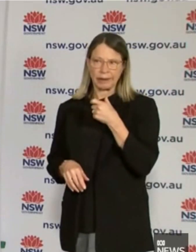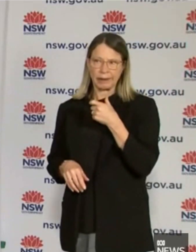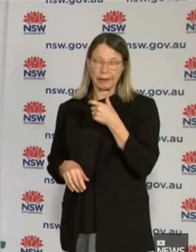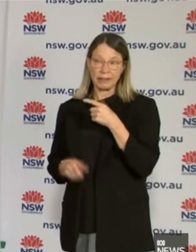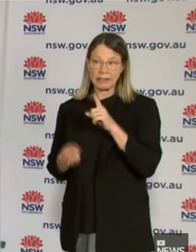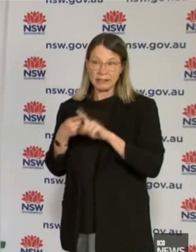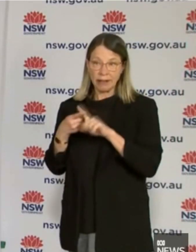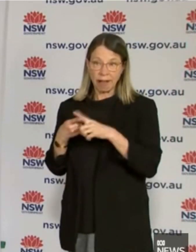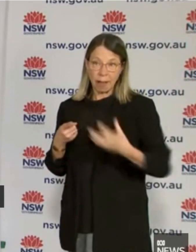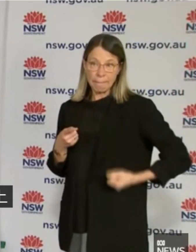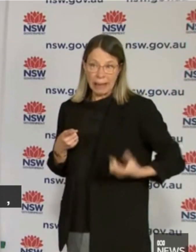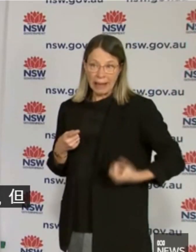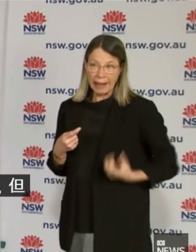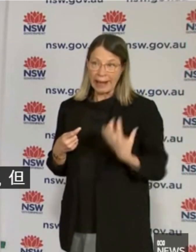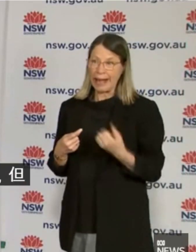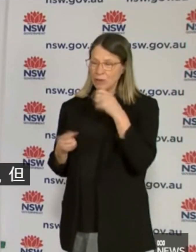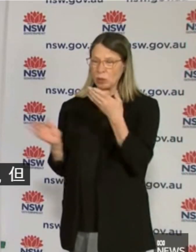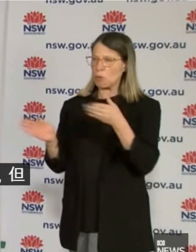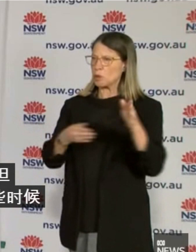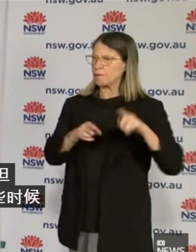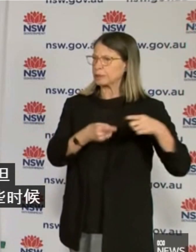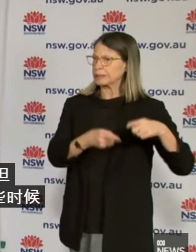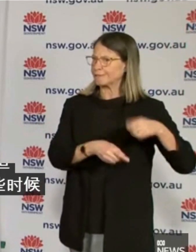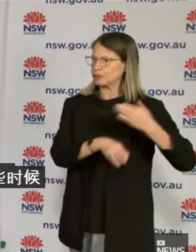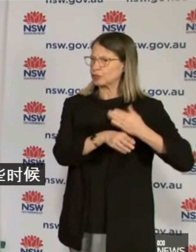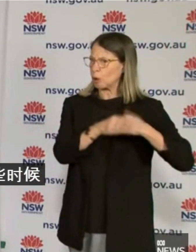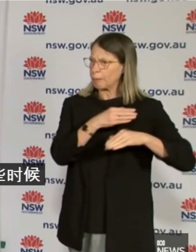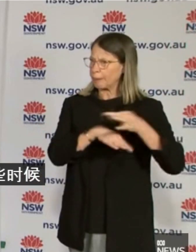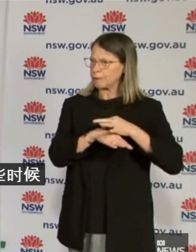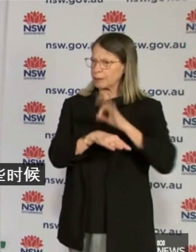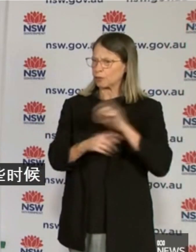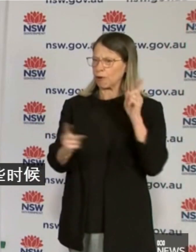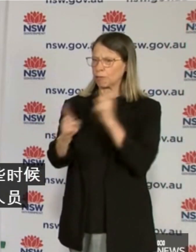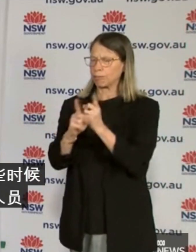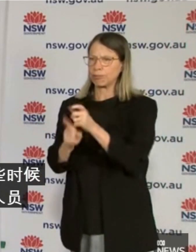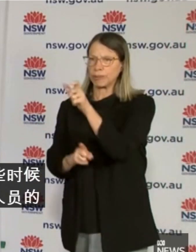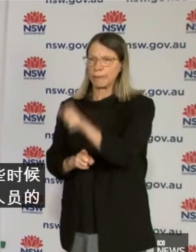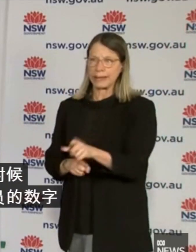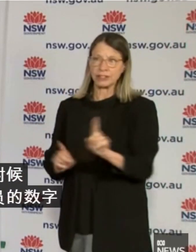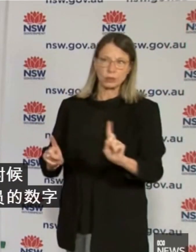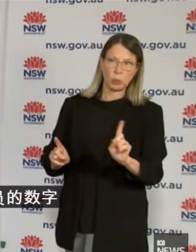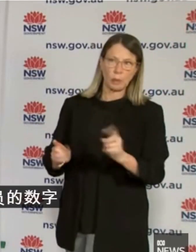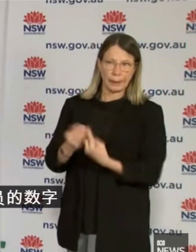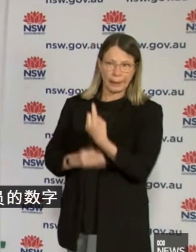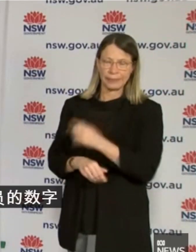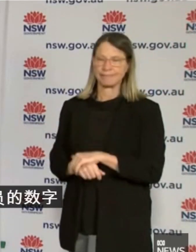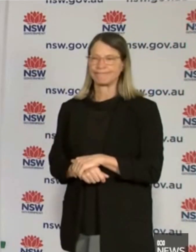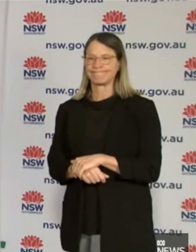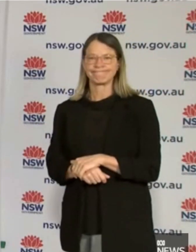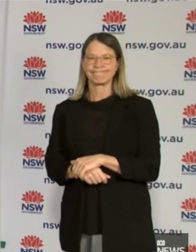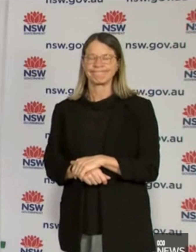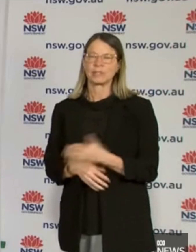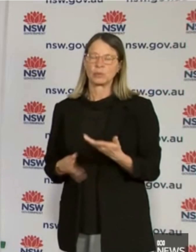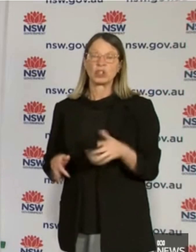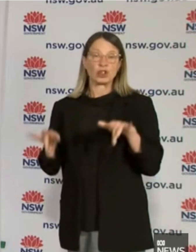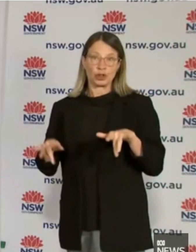hasn't been any decision taken on that at this point. But what I would say is, you heard a little earlier, Angela, that the numbers of staff at Liverpool,